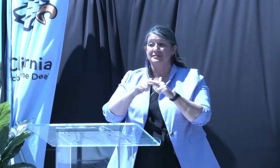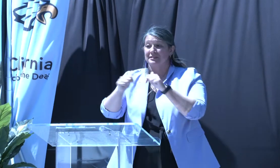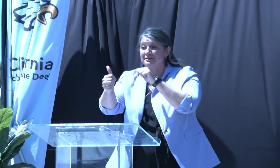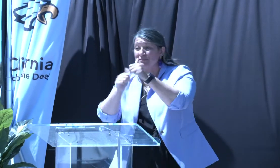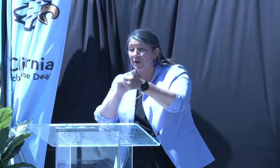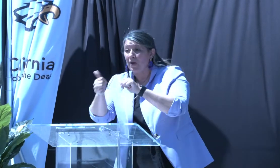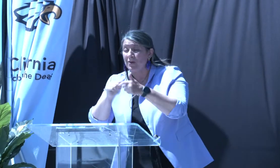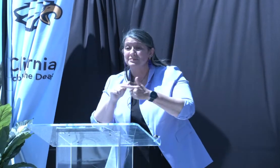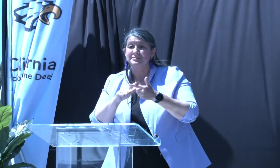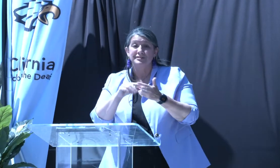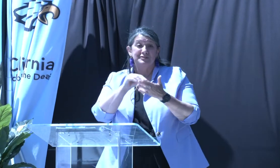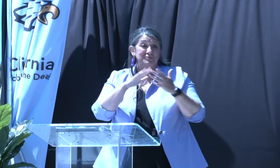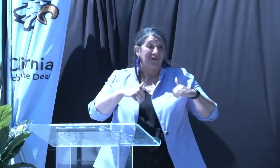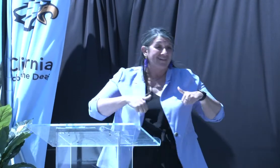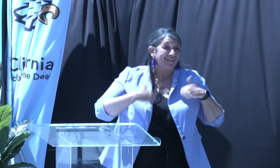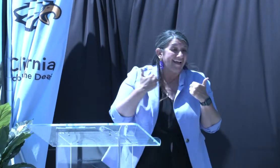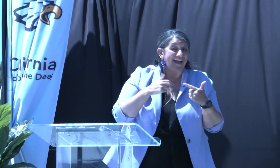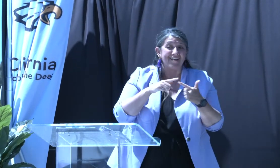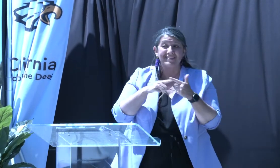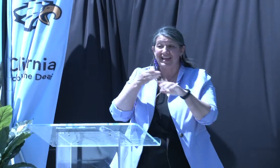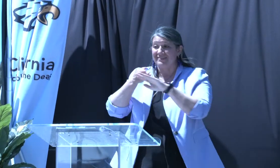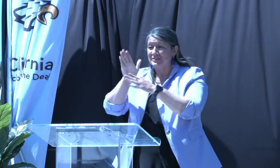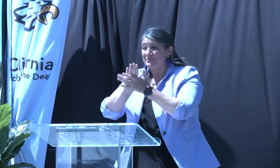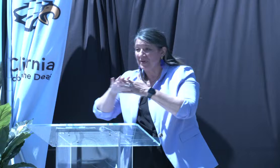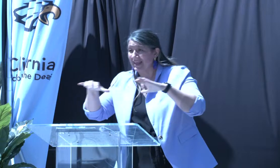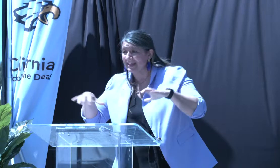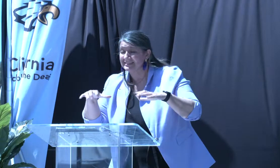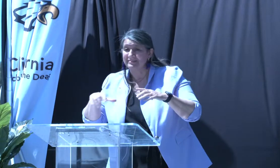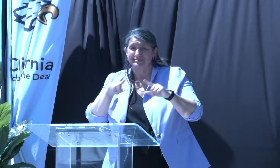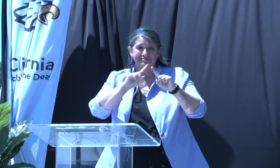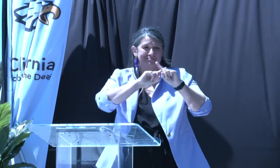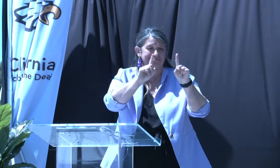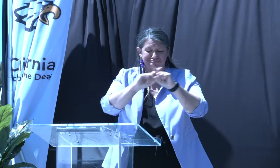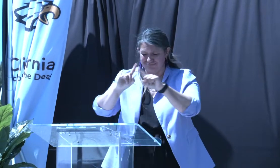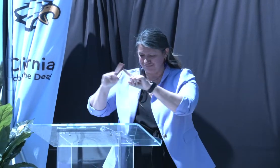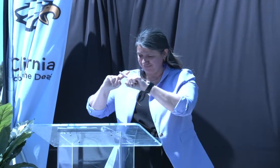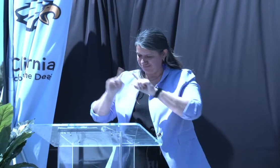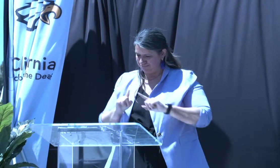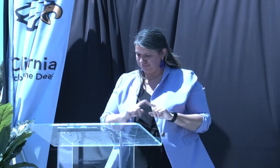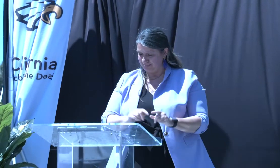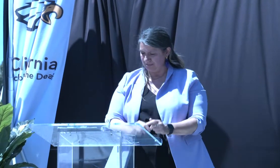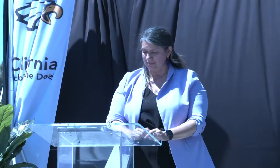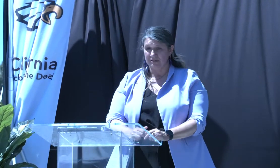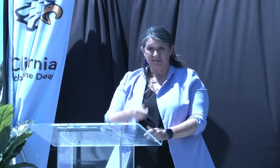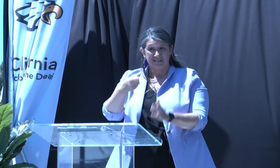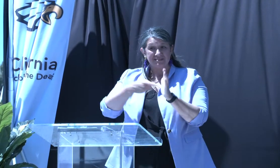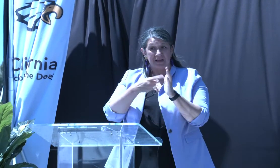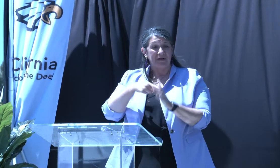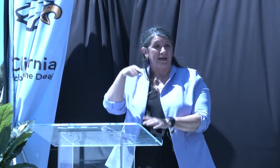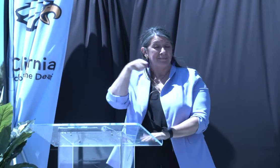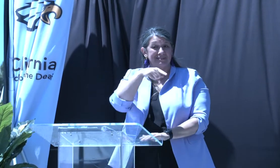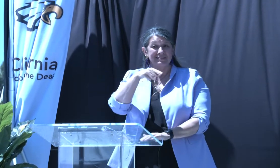Excellence in academia, athletics, events, student events,